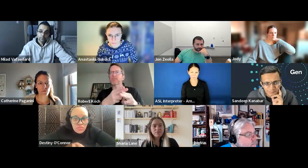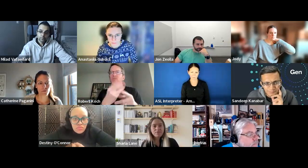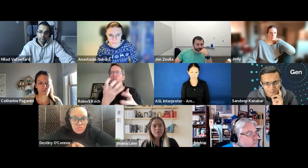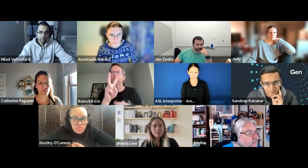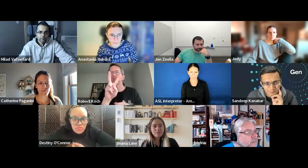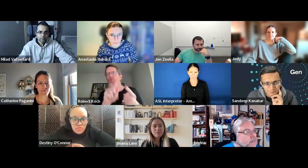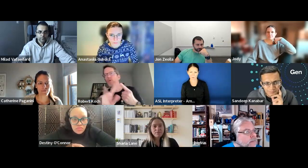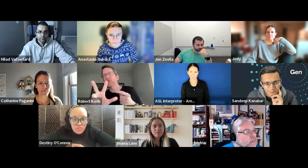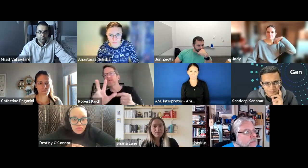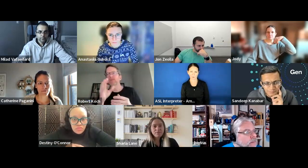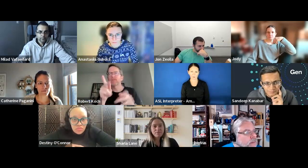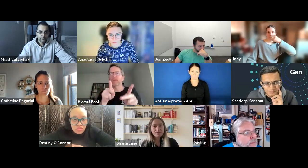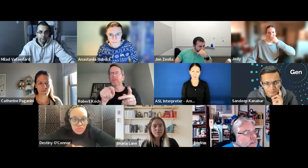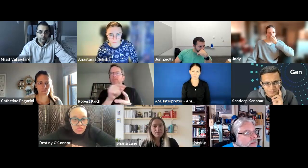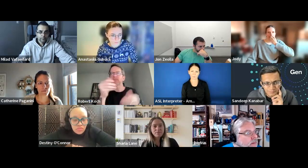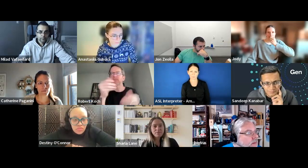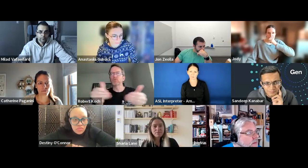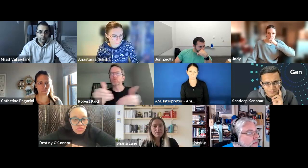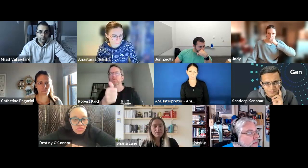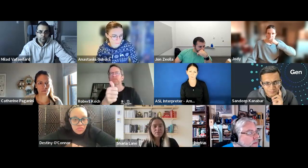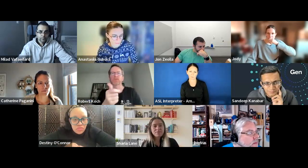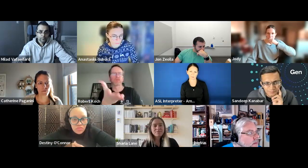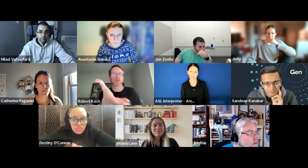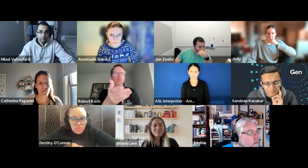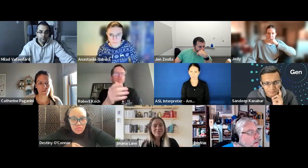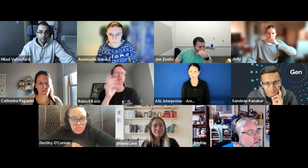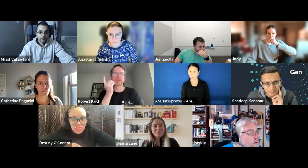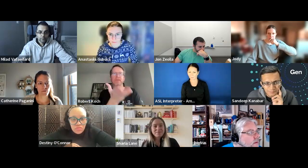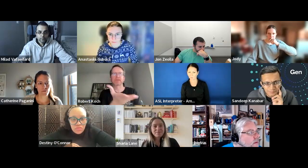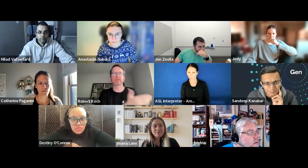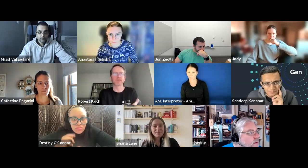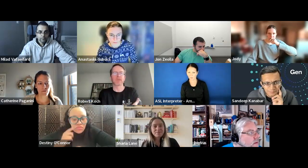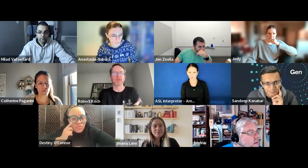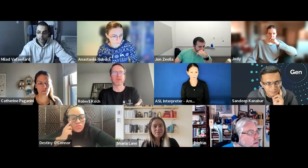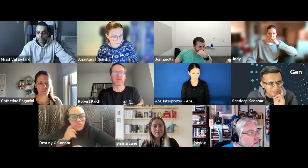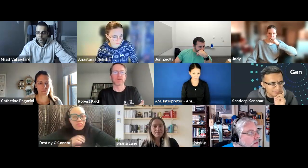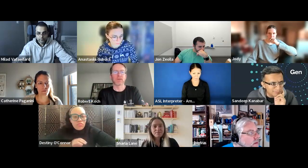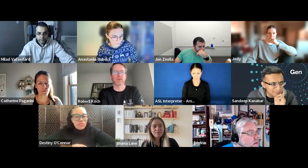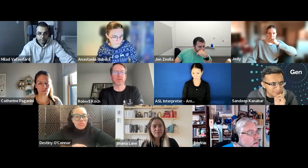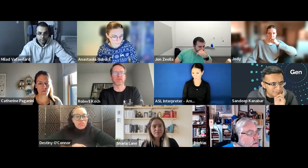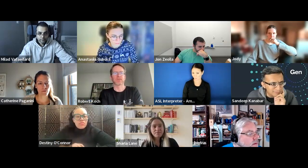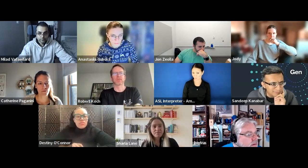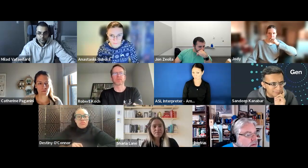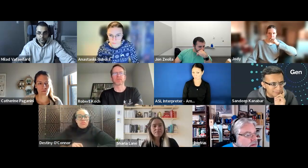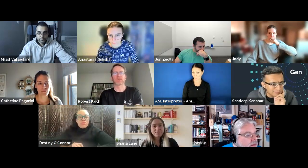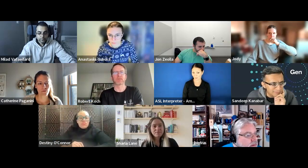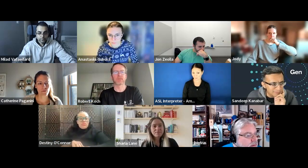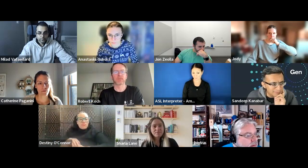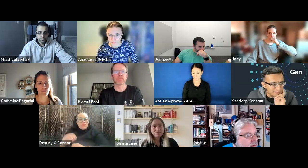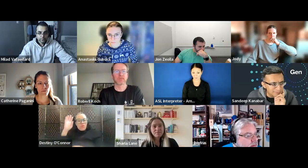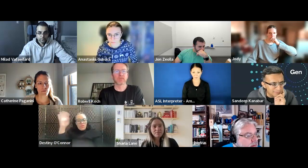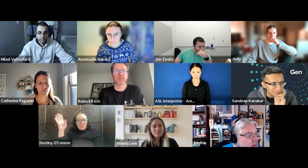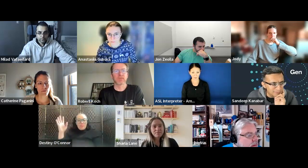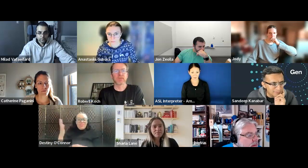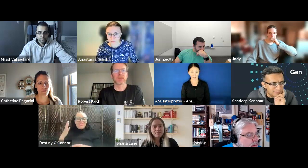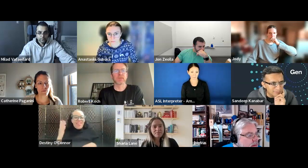myself? Sorry, Josh mentioning, kind of looking to see to have two or three people introduce themselves. So go ahead,